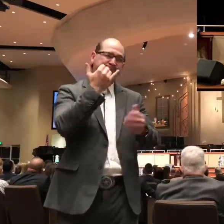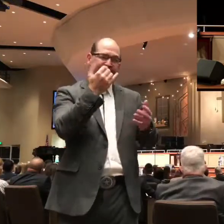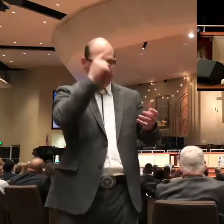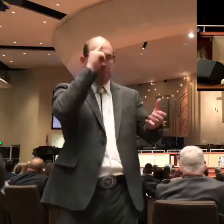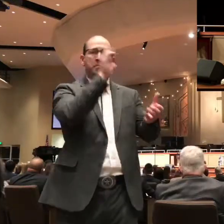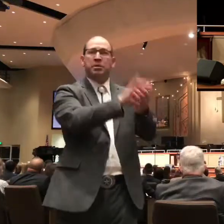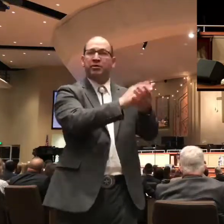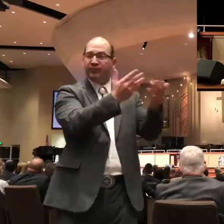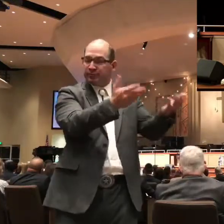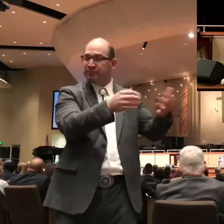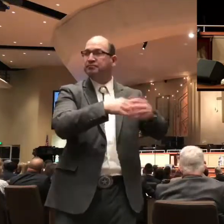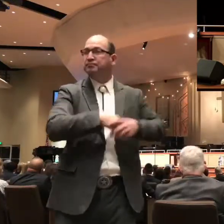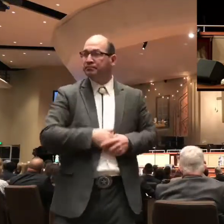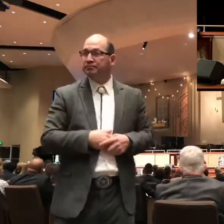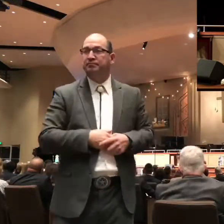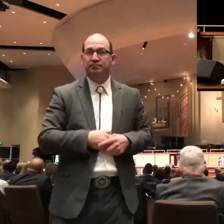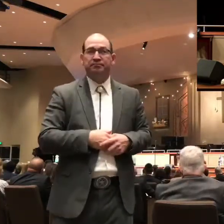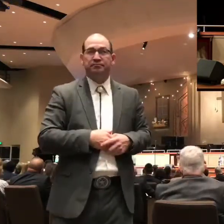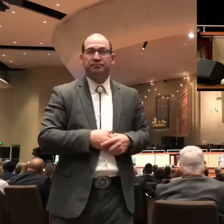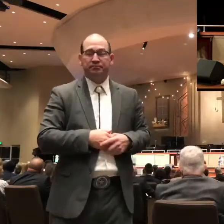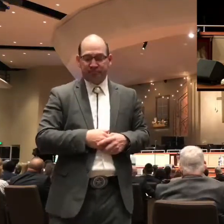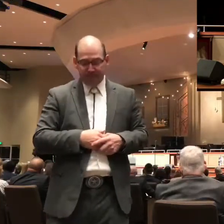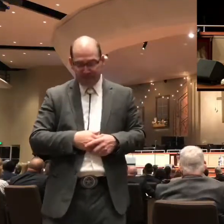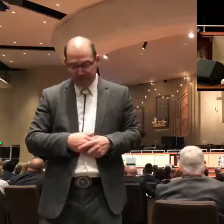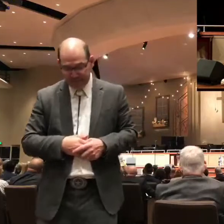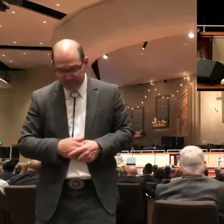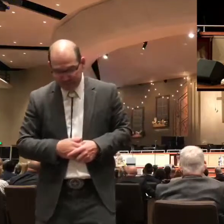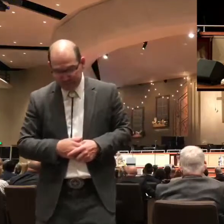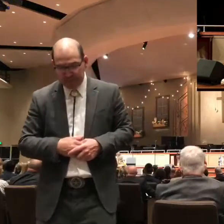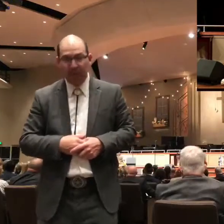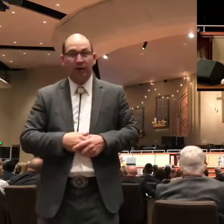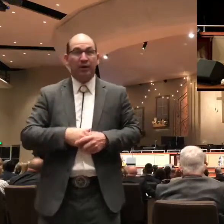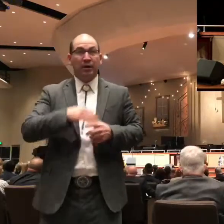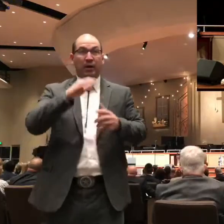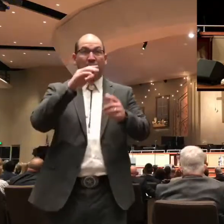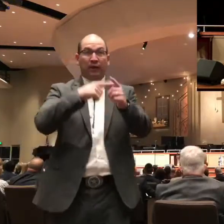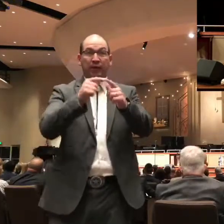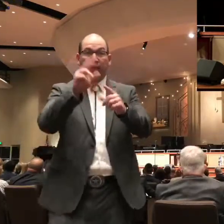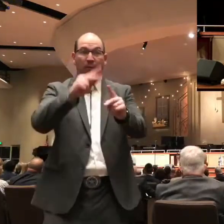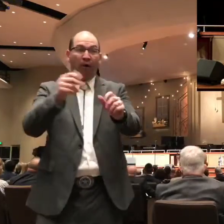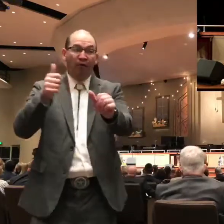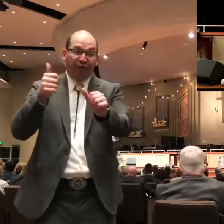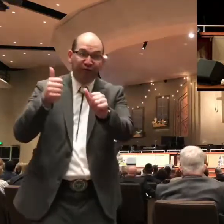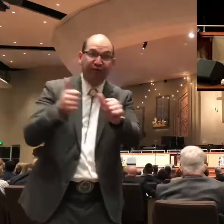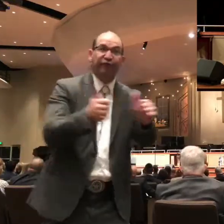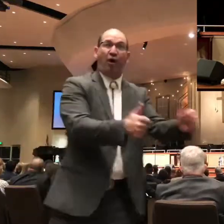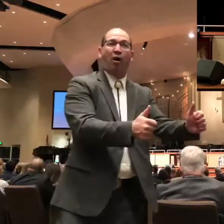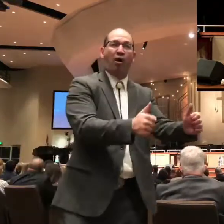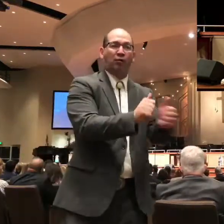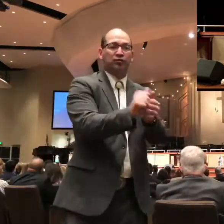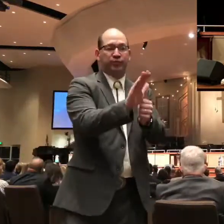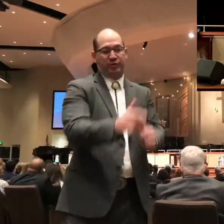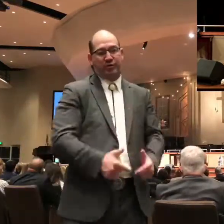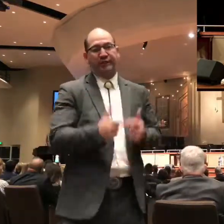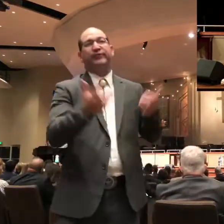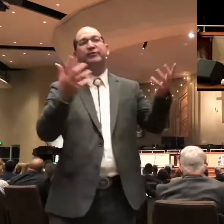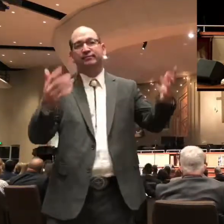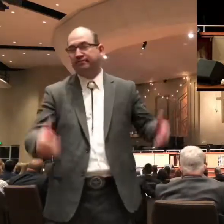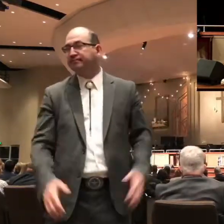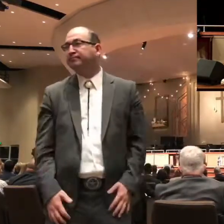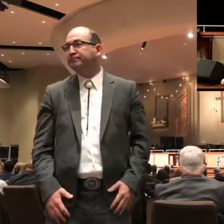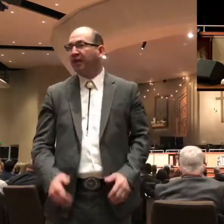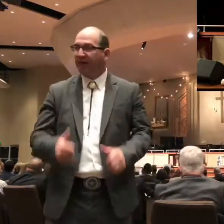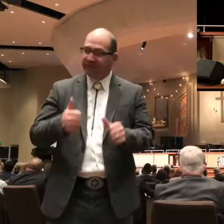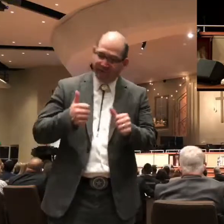followed style, but not the substance. And those deceived followers had a destructive pursuit. Following